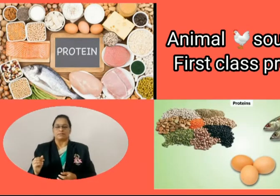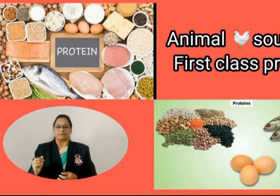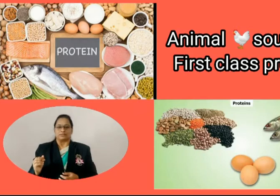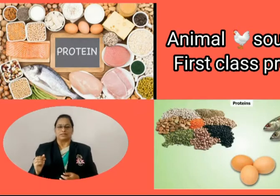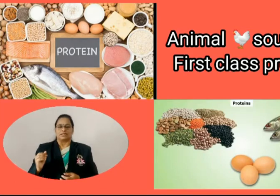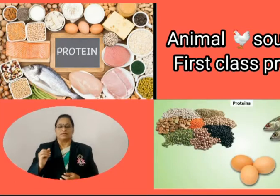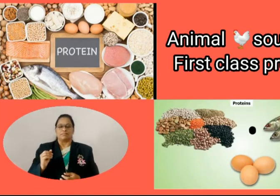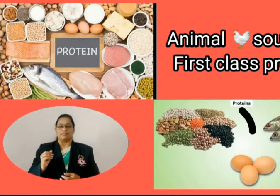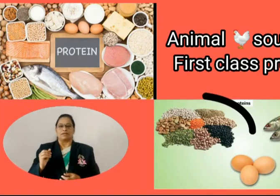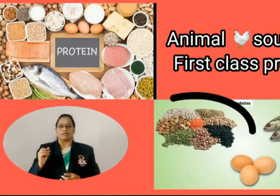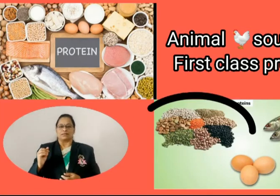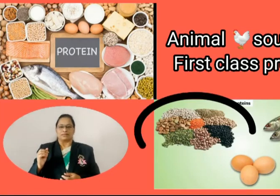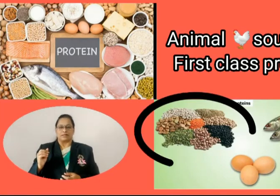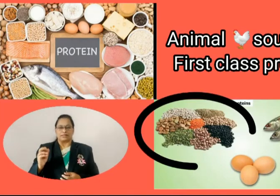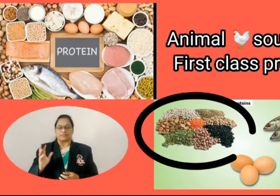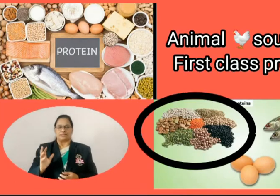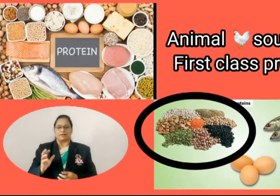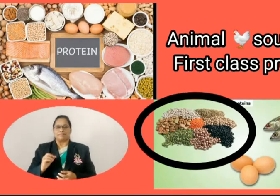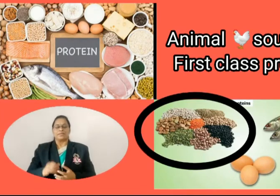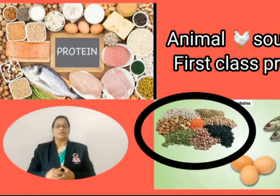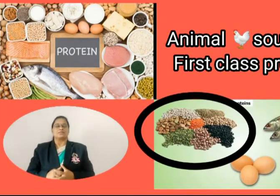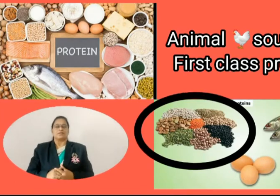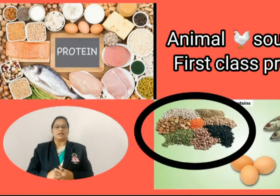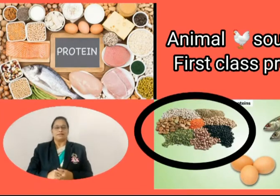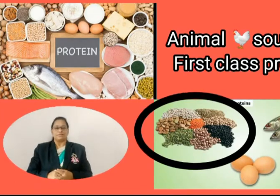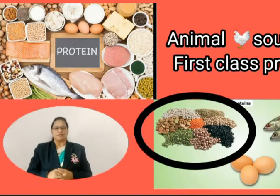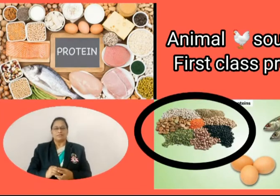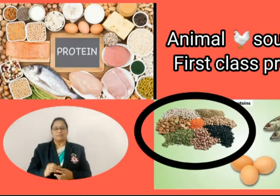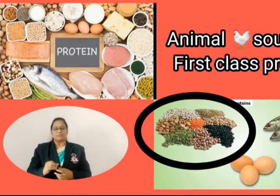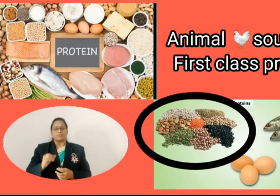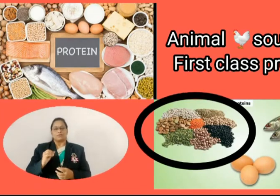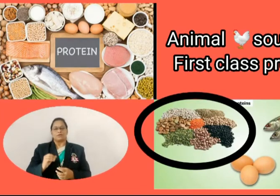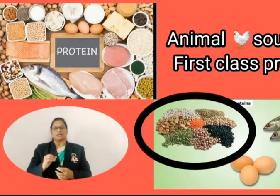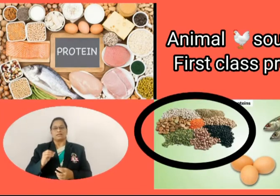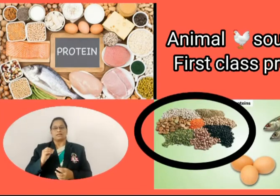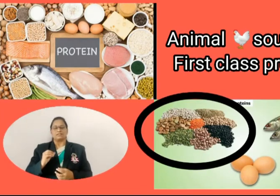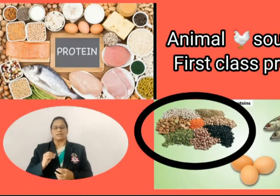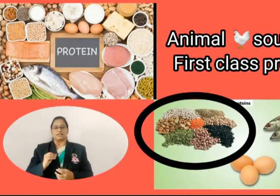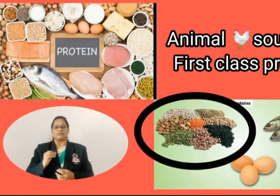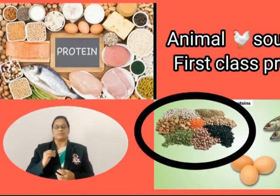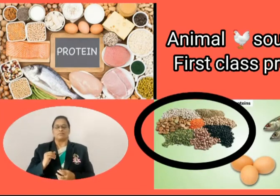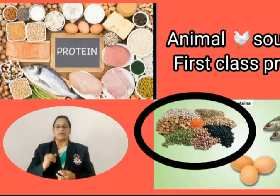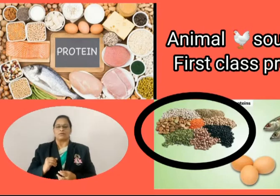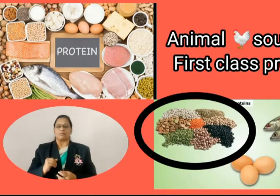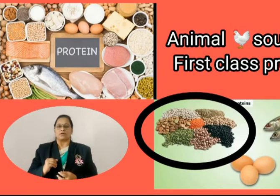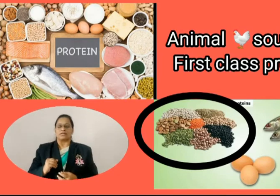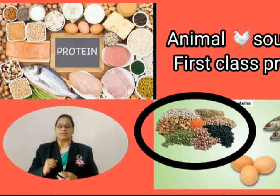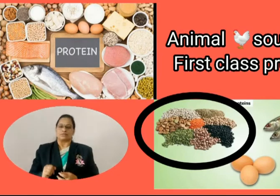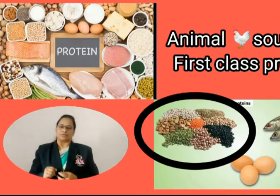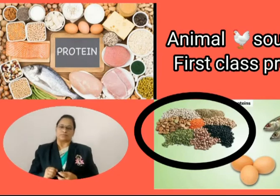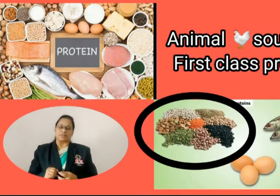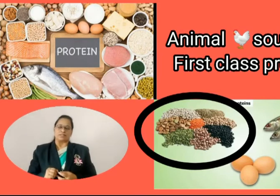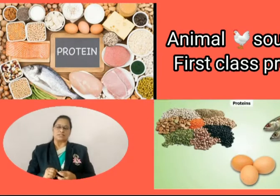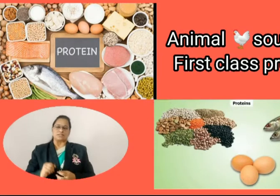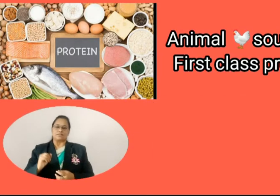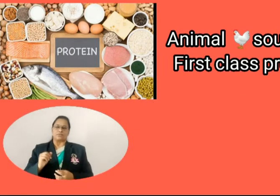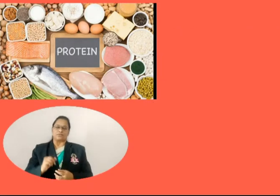pulses, milk, etc. So like that way, the protein intake for our body is also very necessary for the